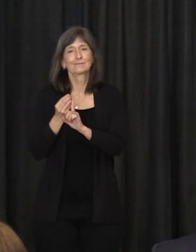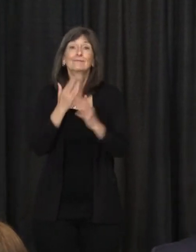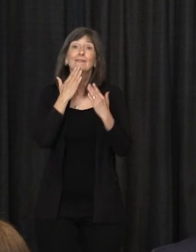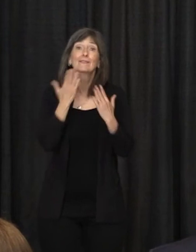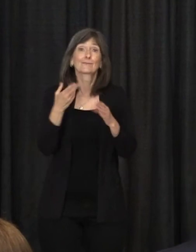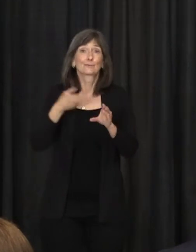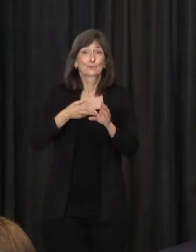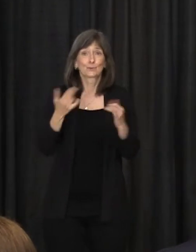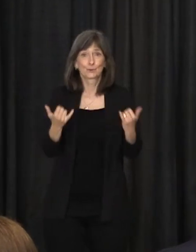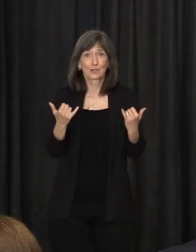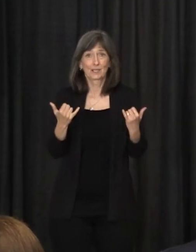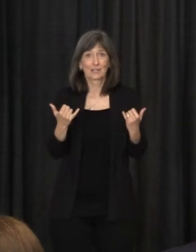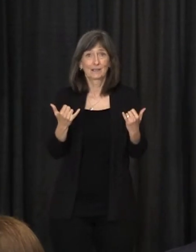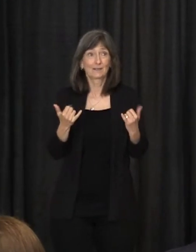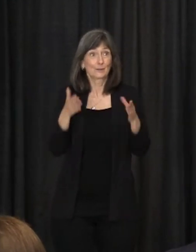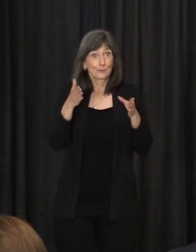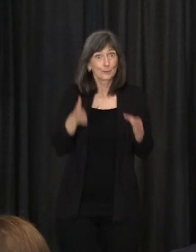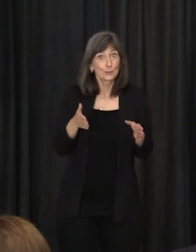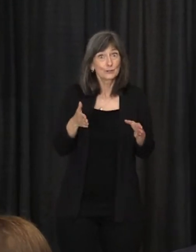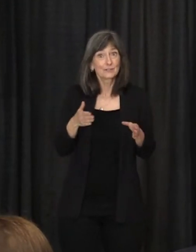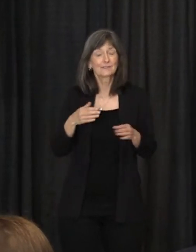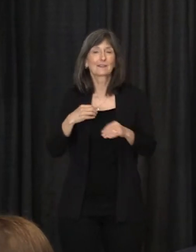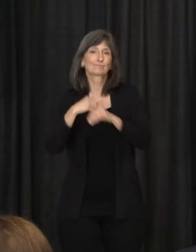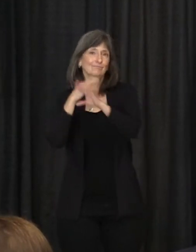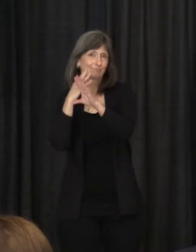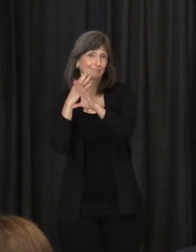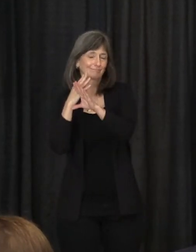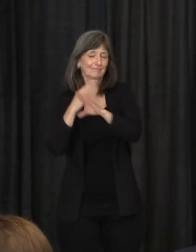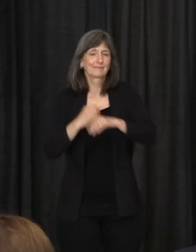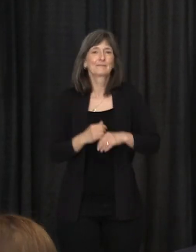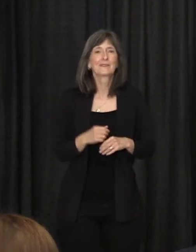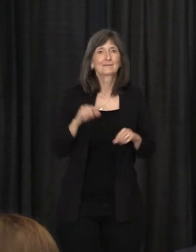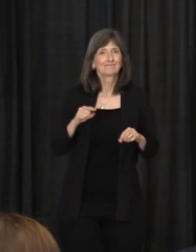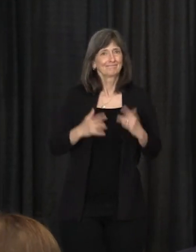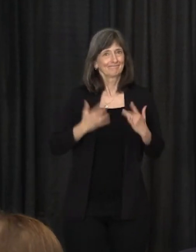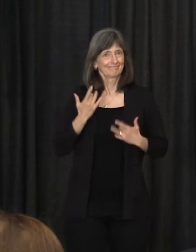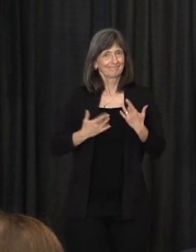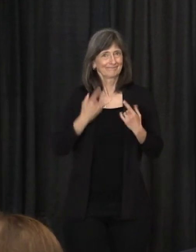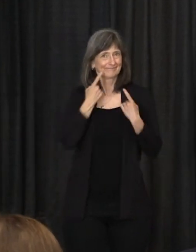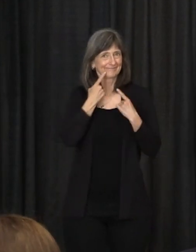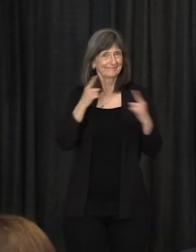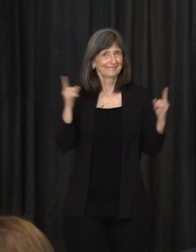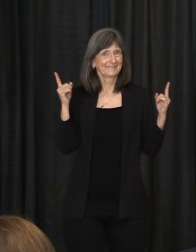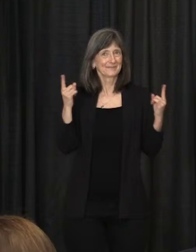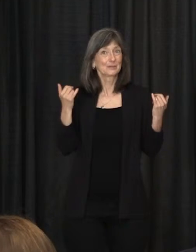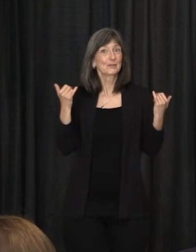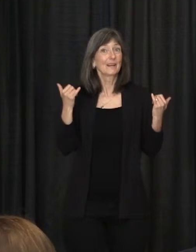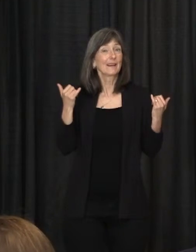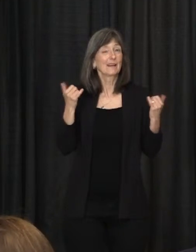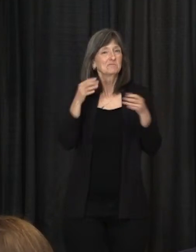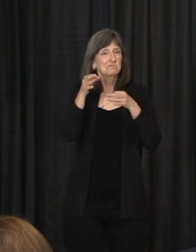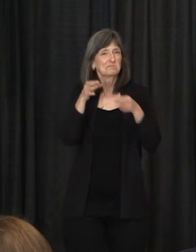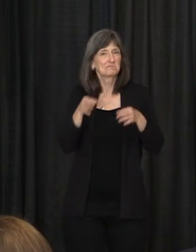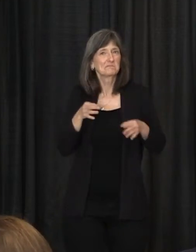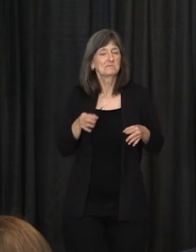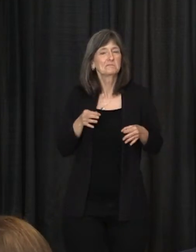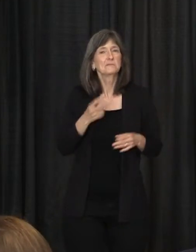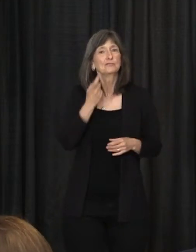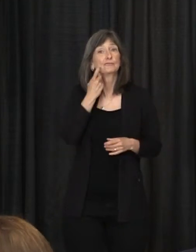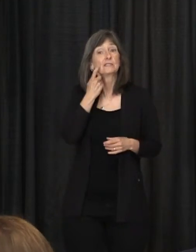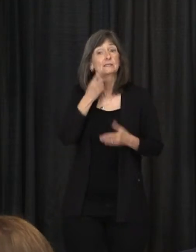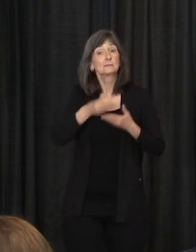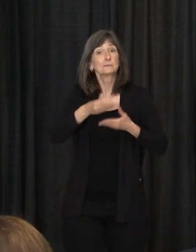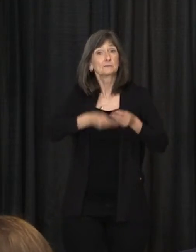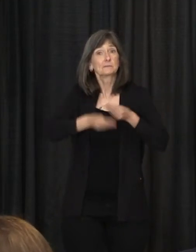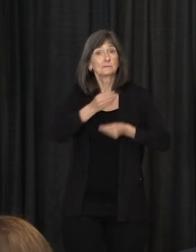today, both in person and virtually, for this exciting announcement to share details in the recent provincial budgets